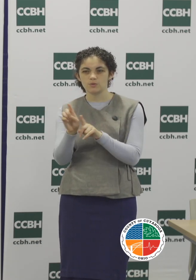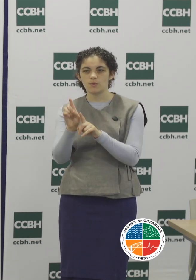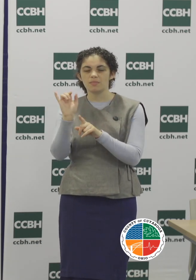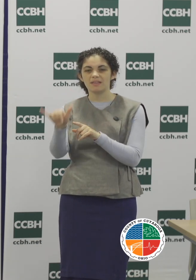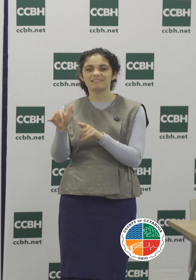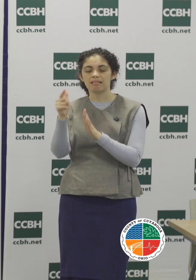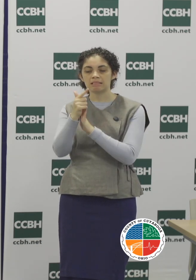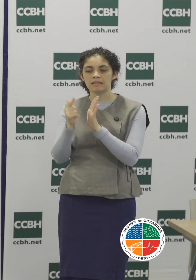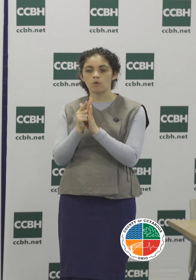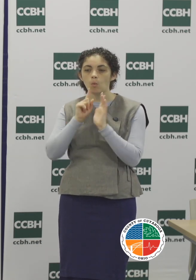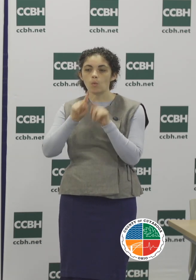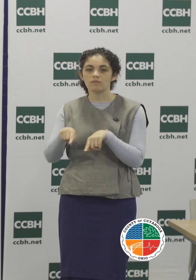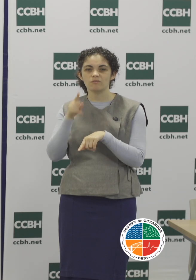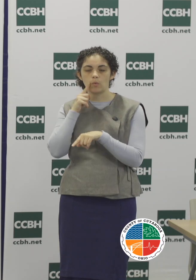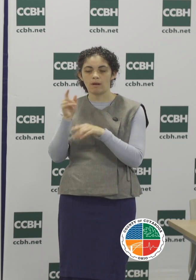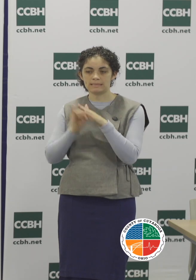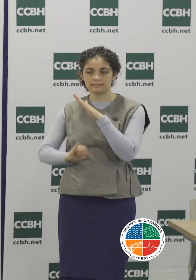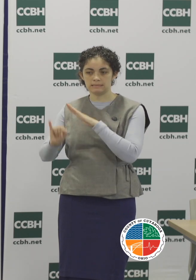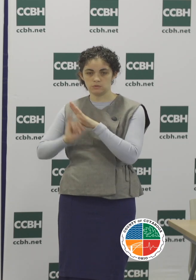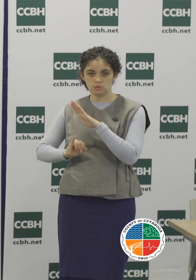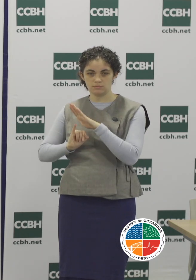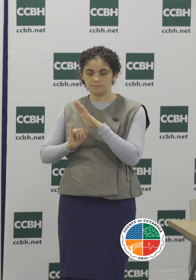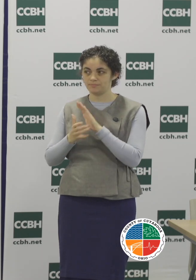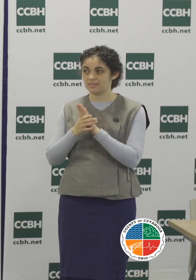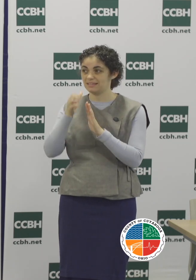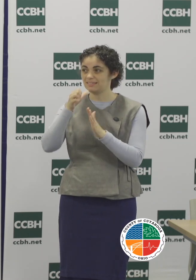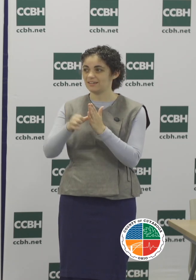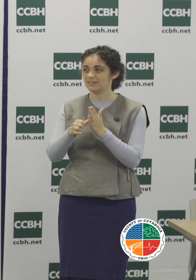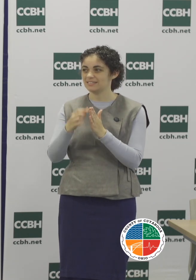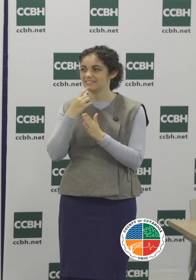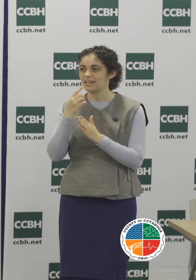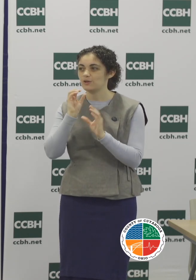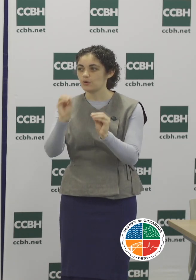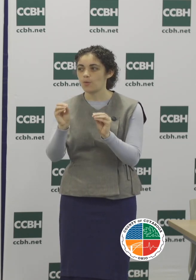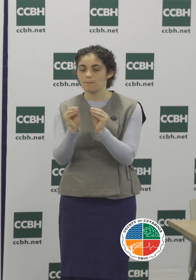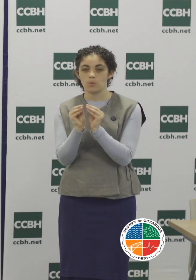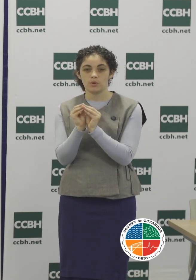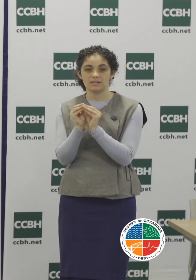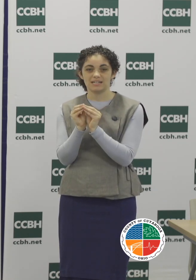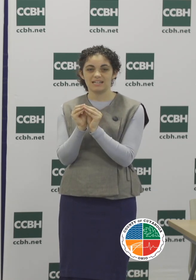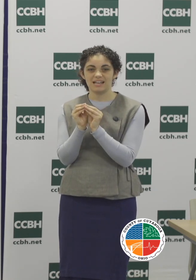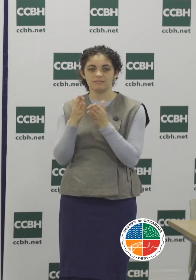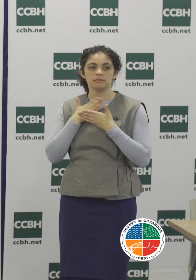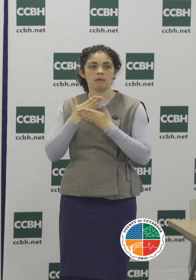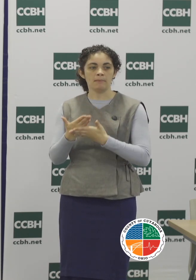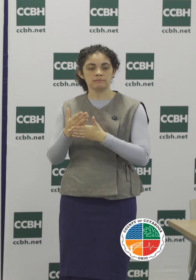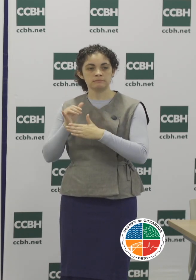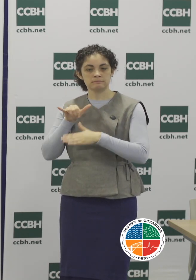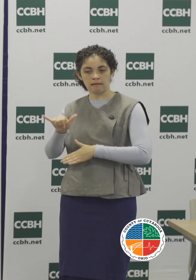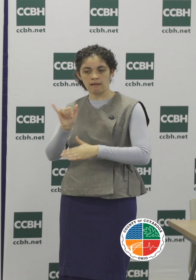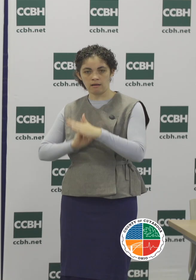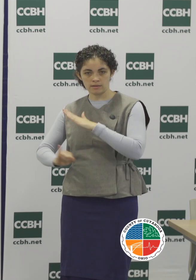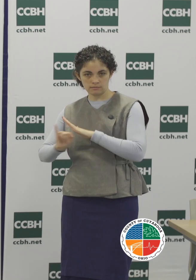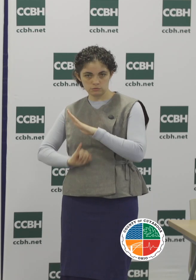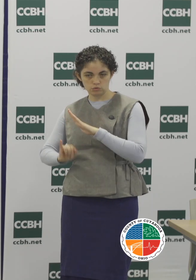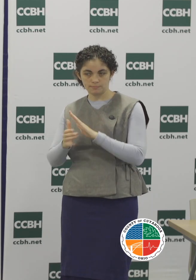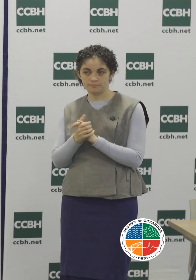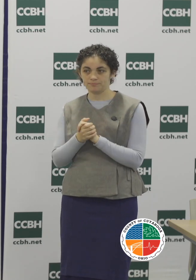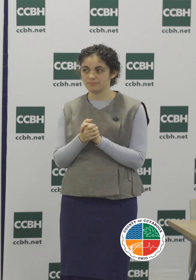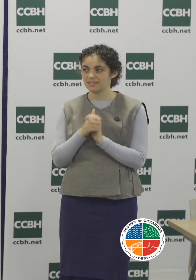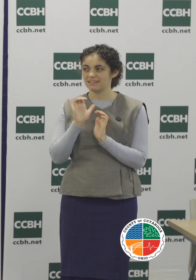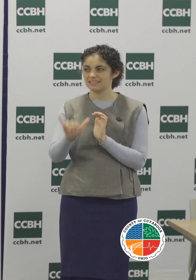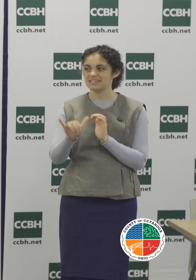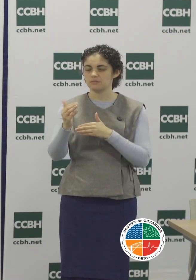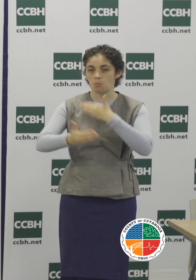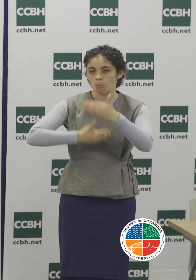order of isolation. So they get a letter that says you no longer have to submit to isolation. So that's how